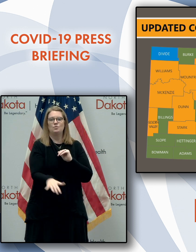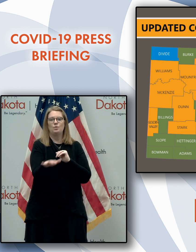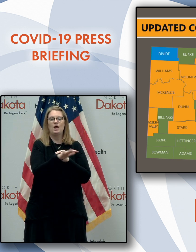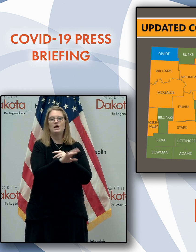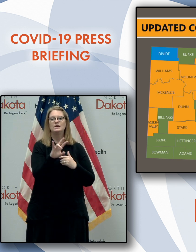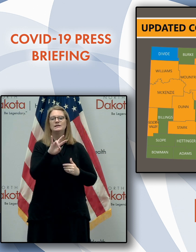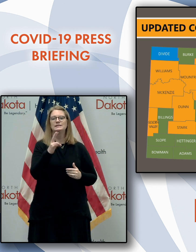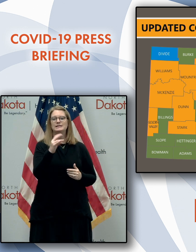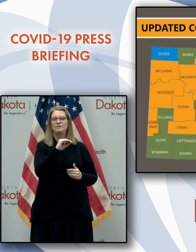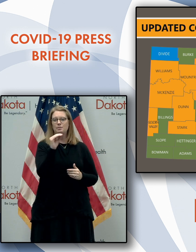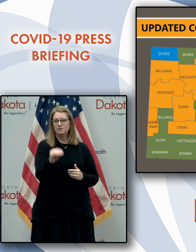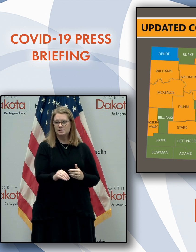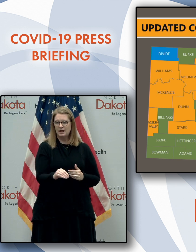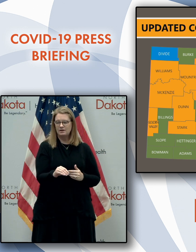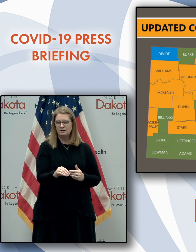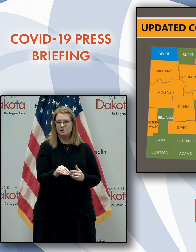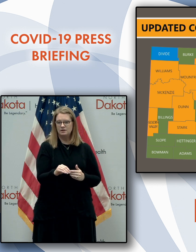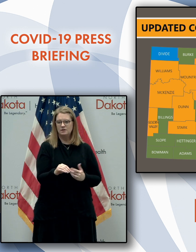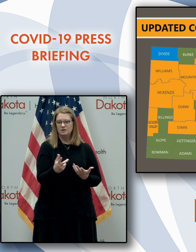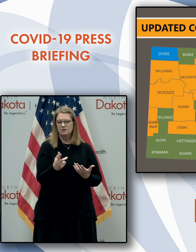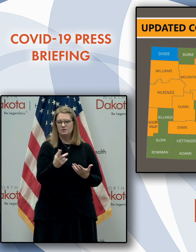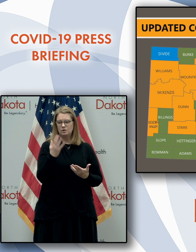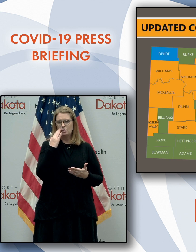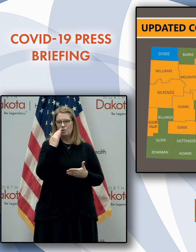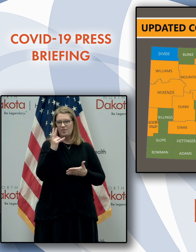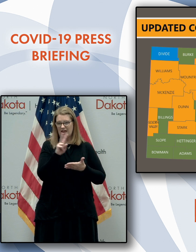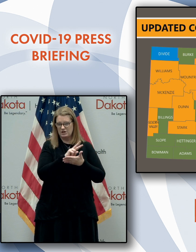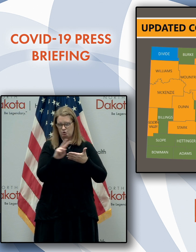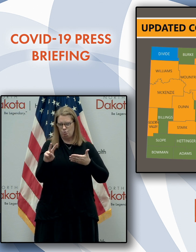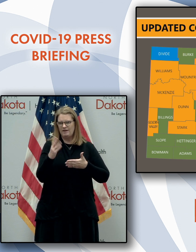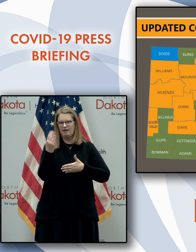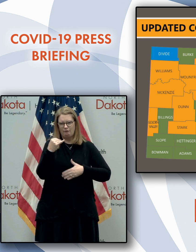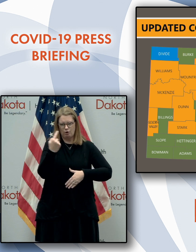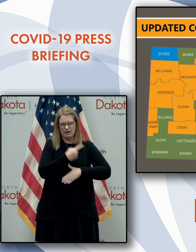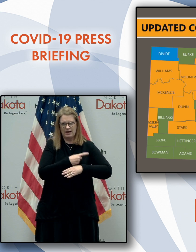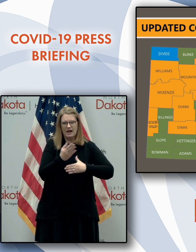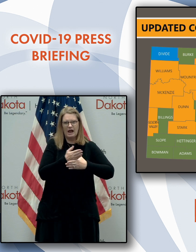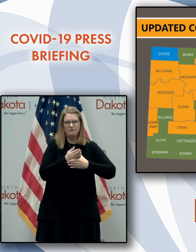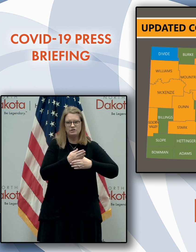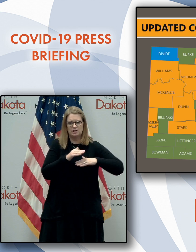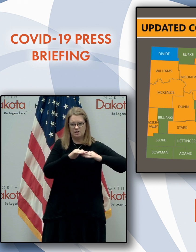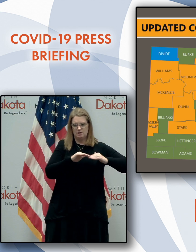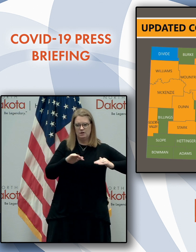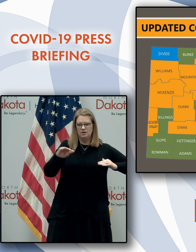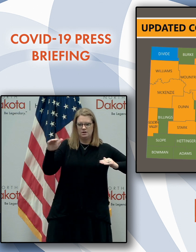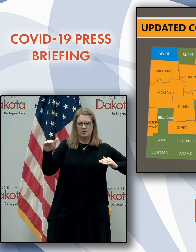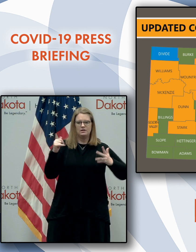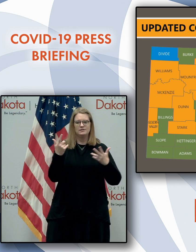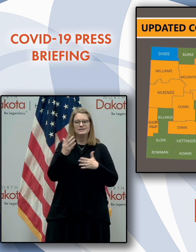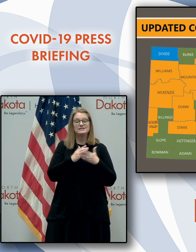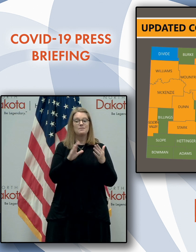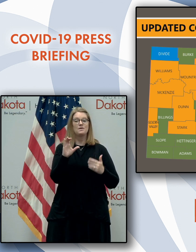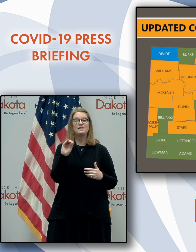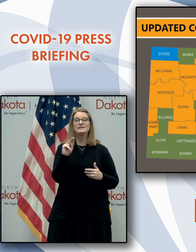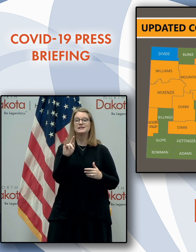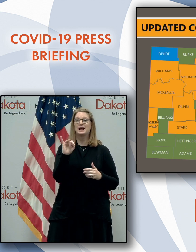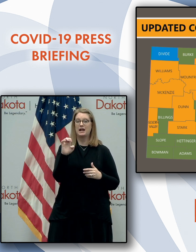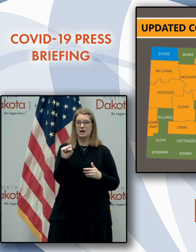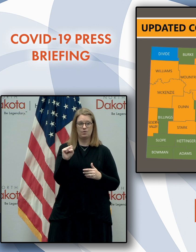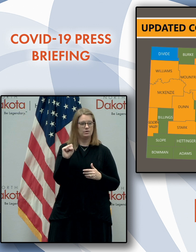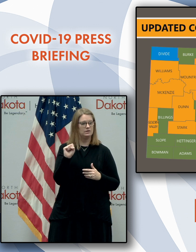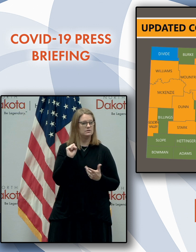7% approximately rate on the rolling 2-week average. But let me give you some counties, and some of these counties have